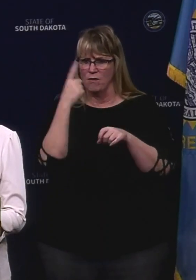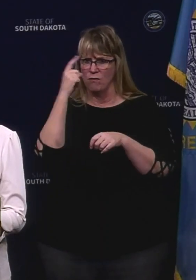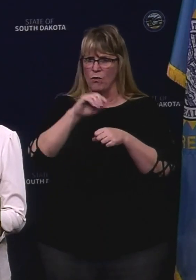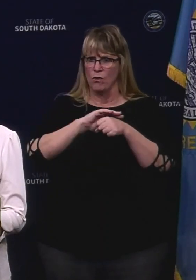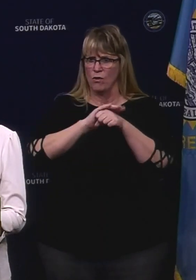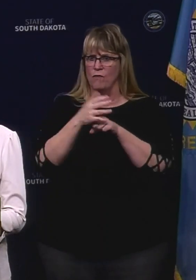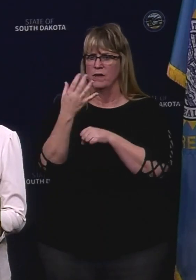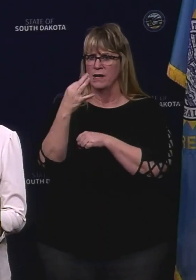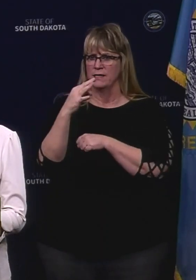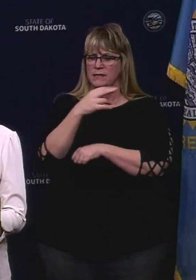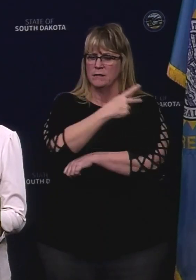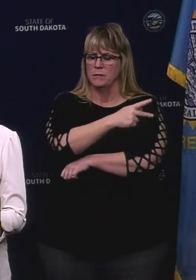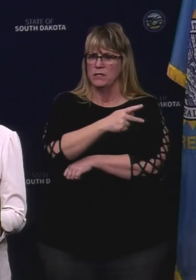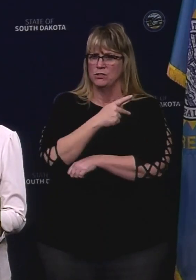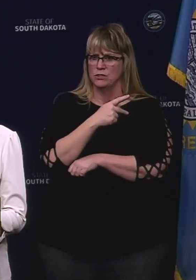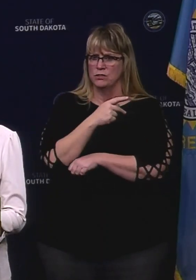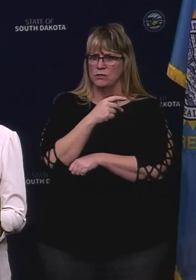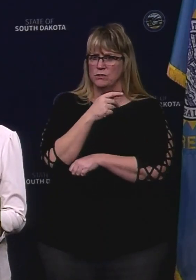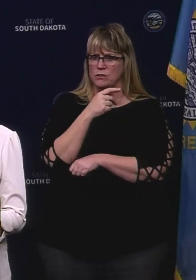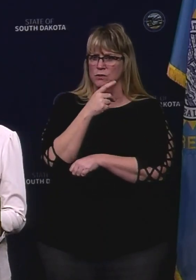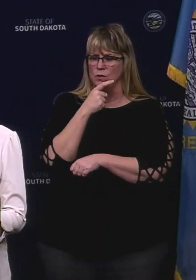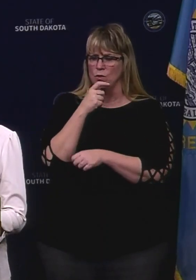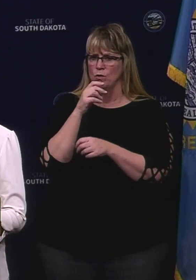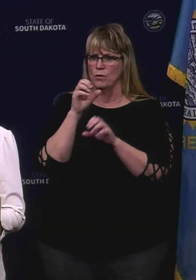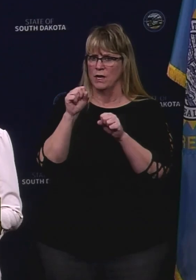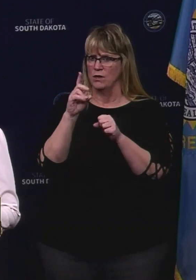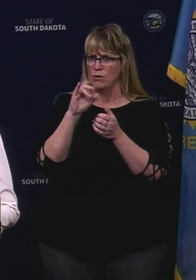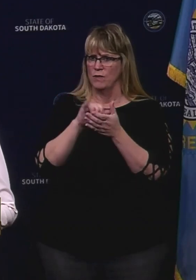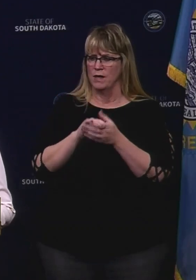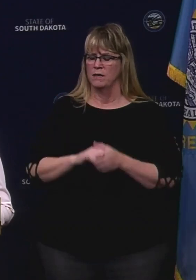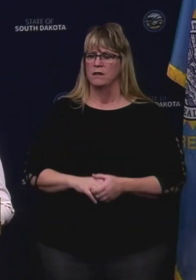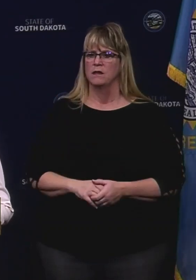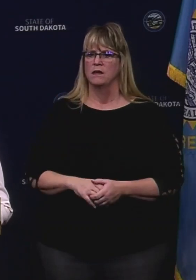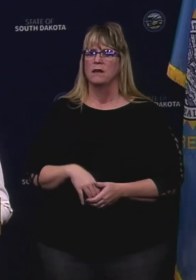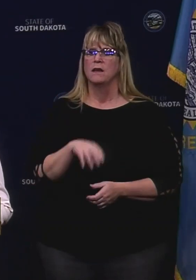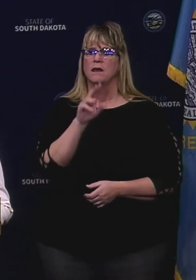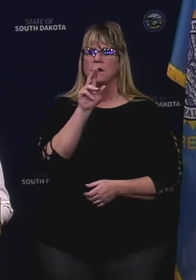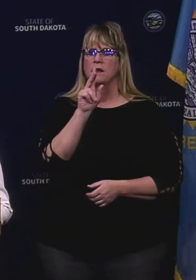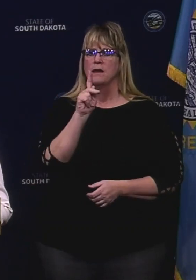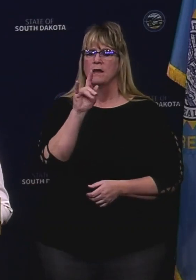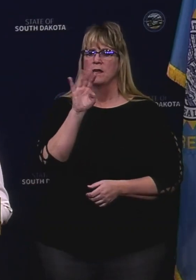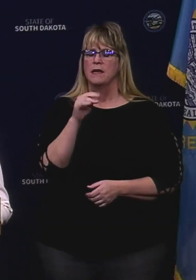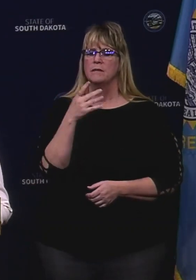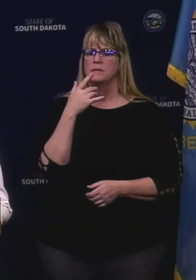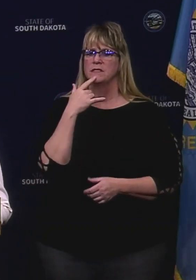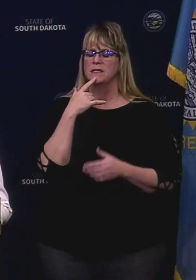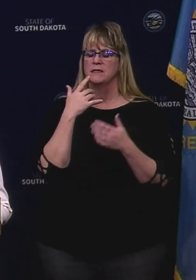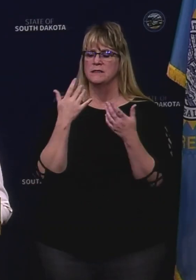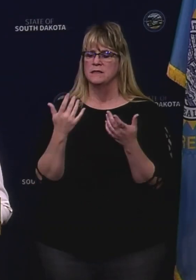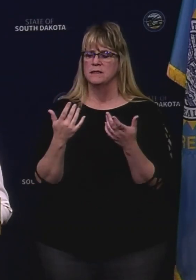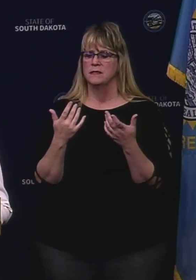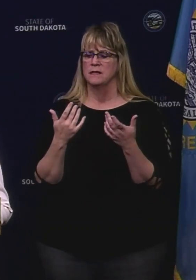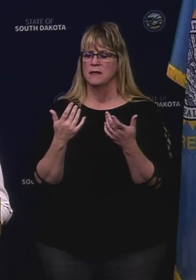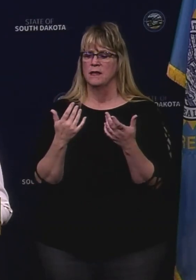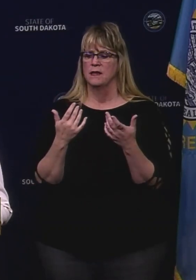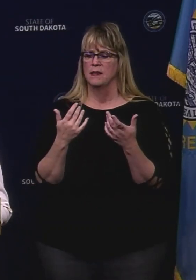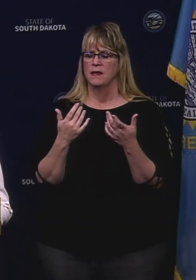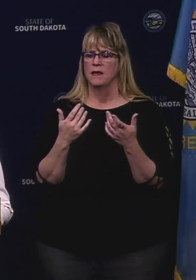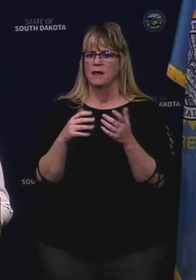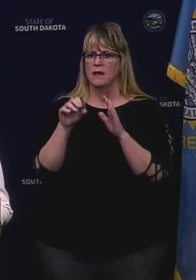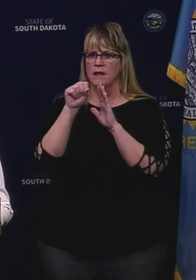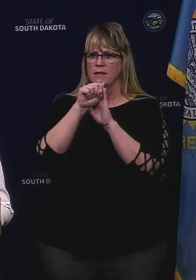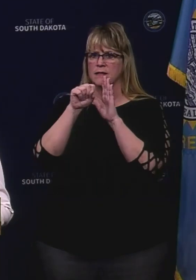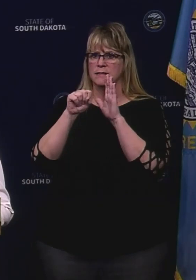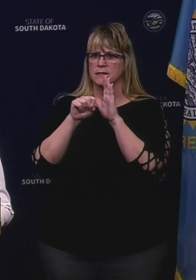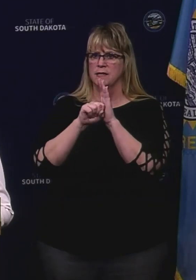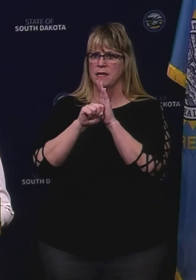COVID-19 patients whose doctors administered that to them? Stephen, this is Kim Malsom-Reisden. So the state supply of the